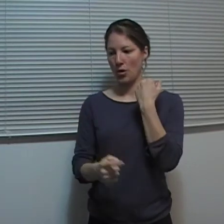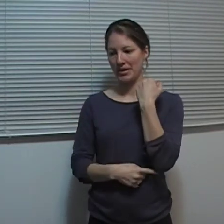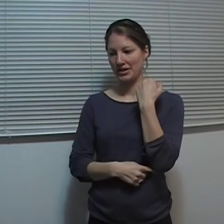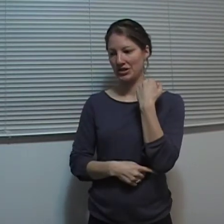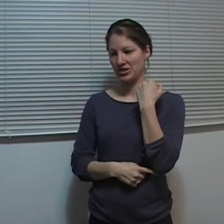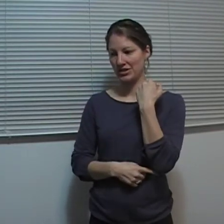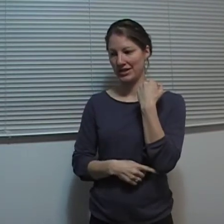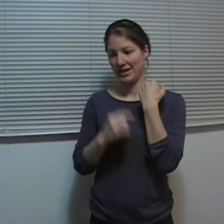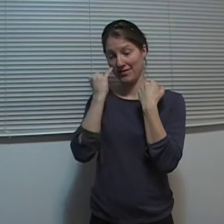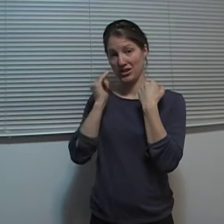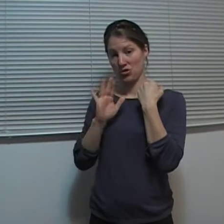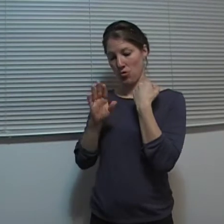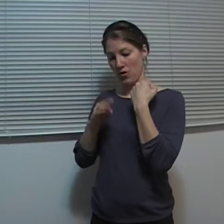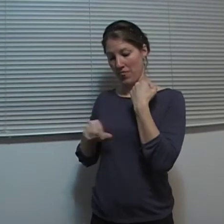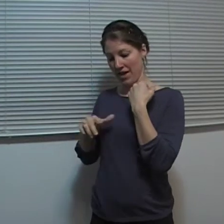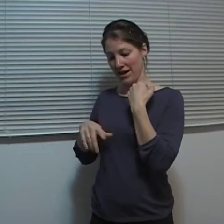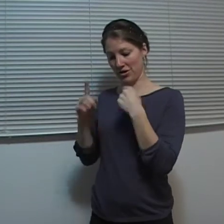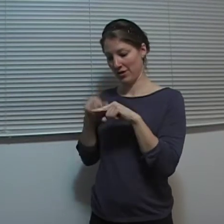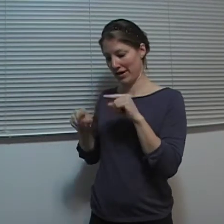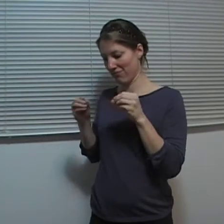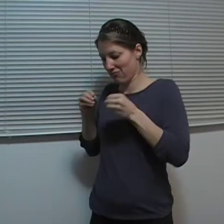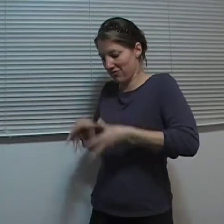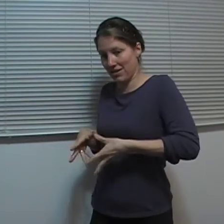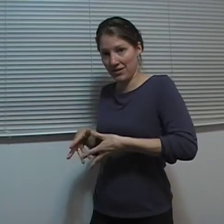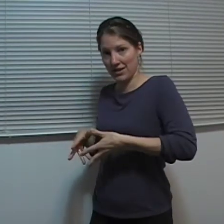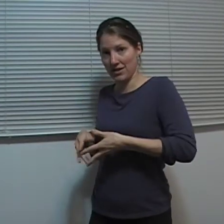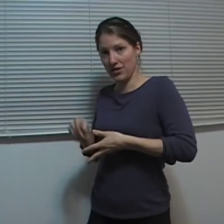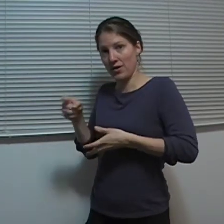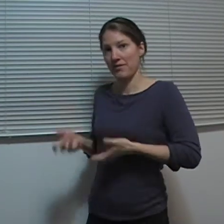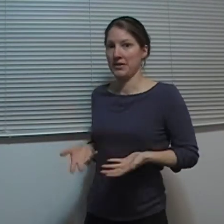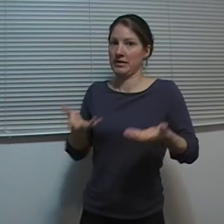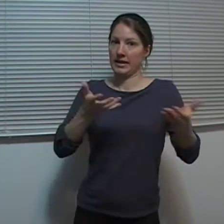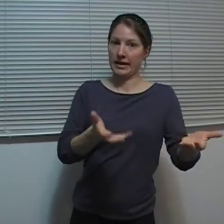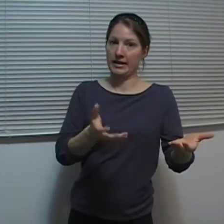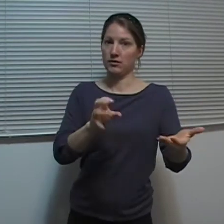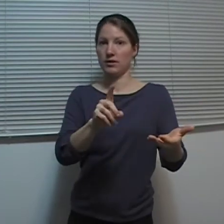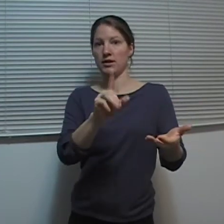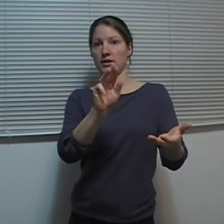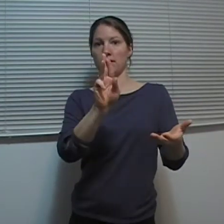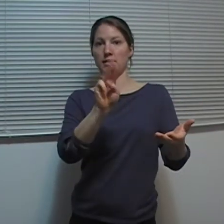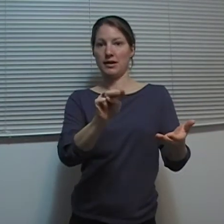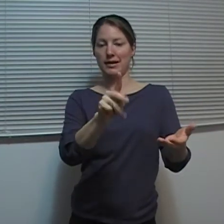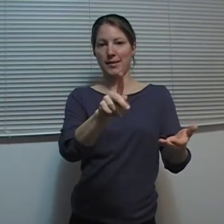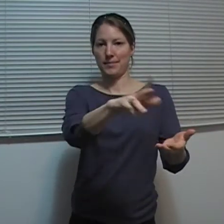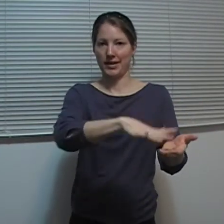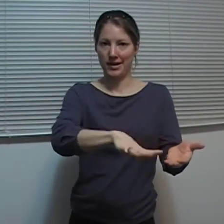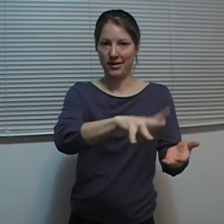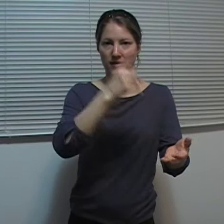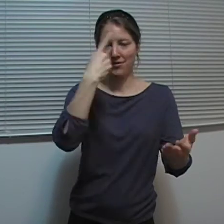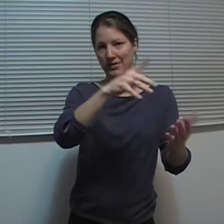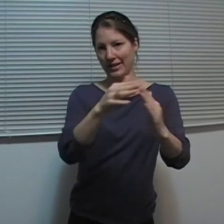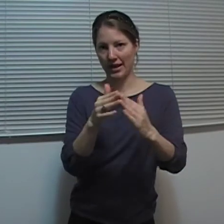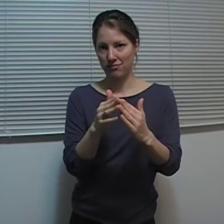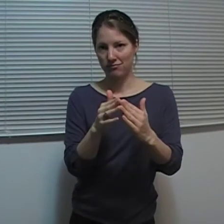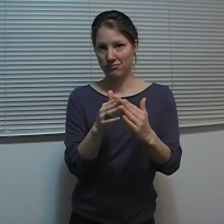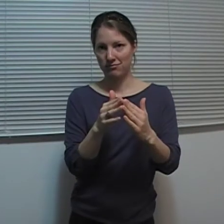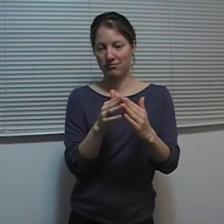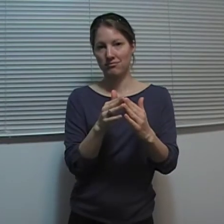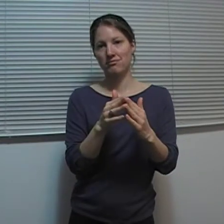Well, if you want to run a township, you have to have money. And besides, it was the kind of thing that Elizabethans, medieval people just loved. So when John